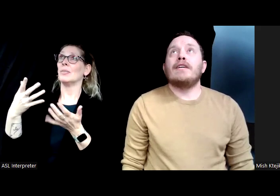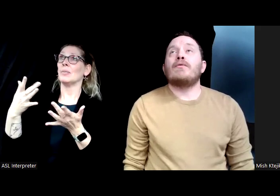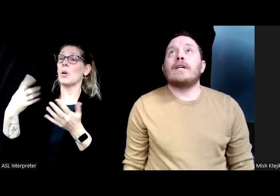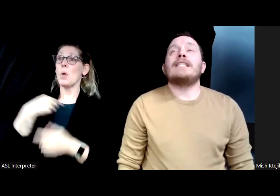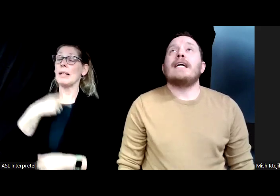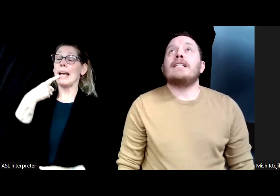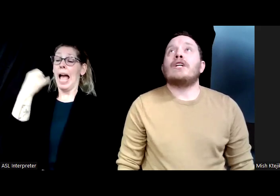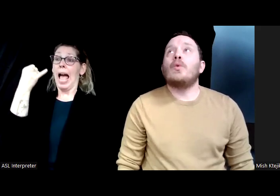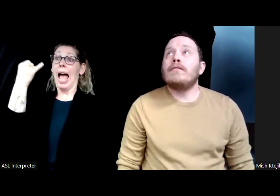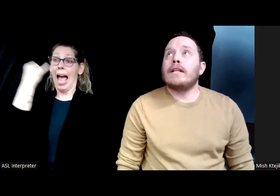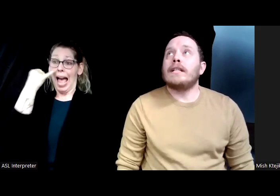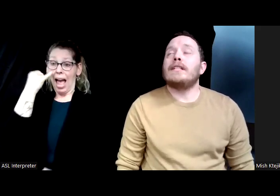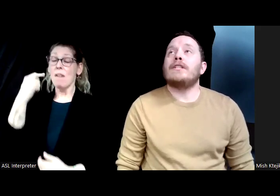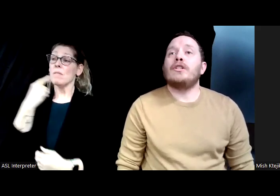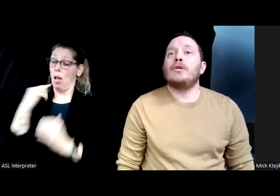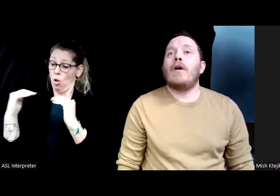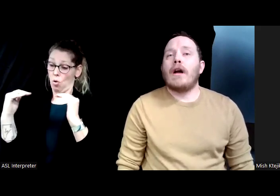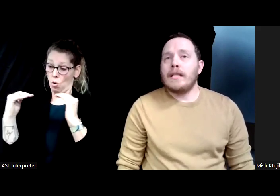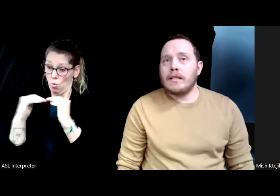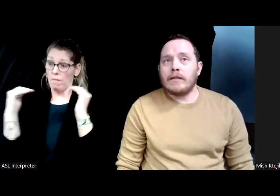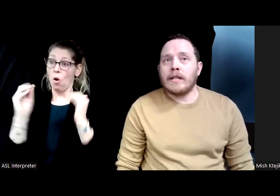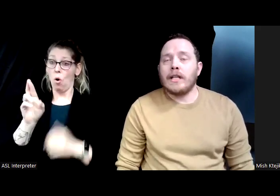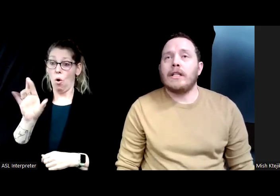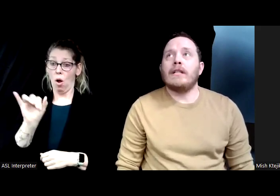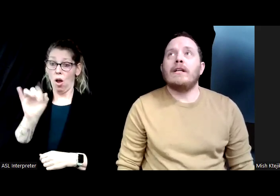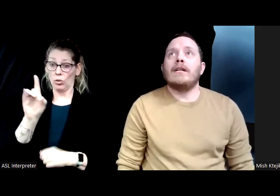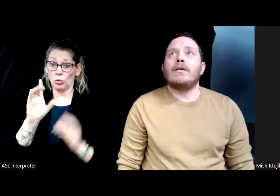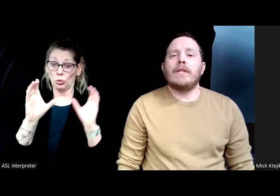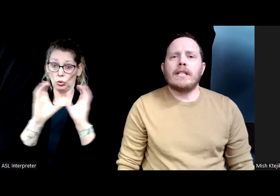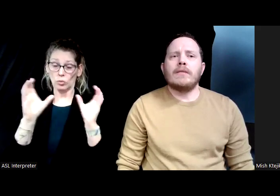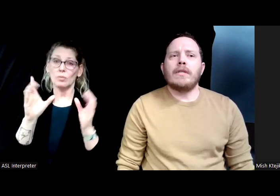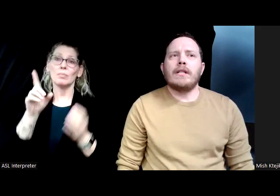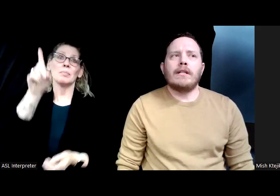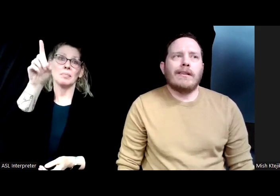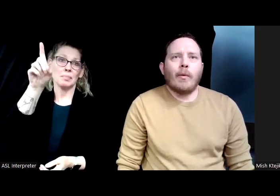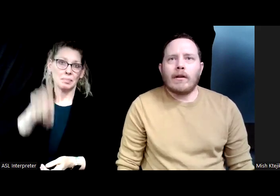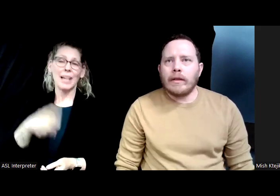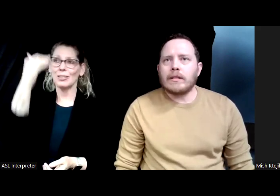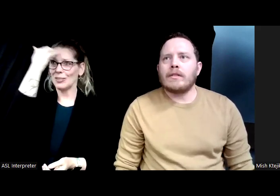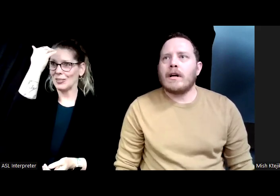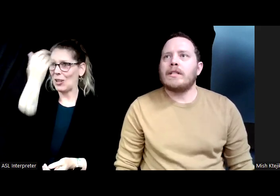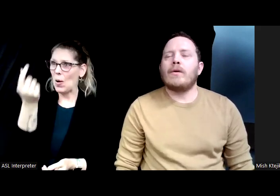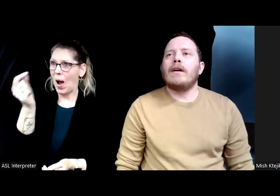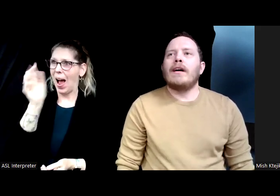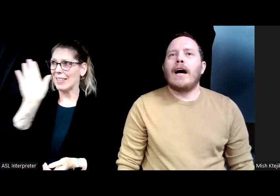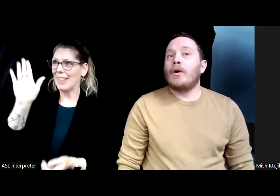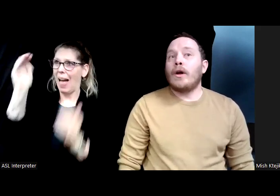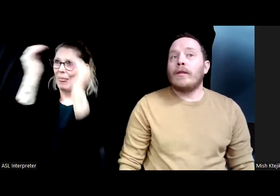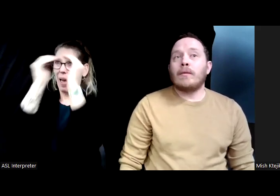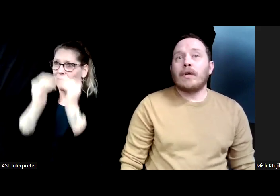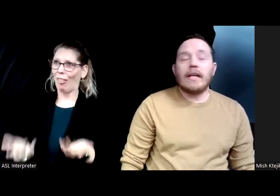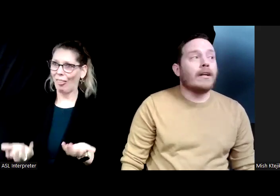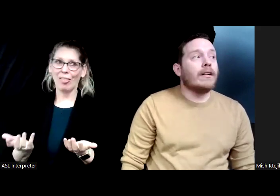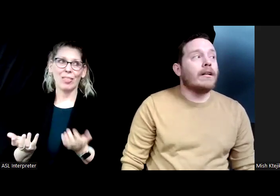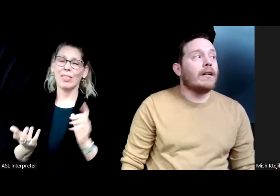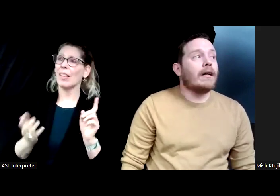saying, if we're gonna say it's equivalent to RID certification, we need to be aware of those. I don't